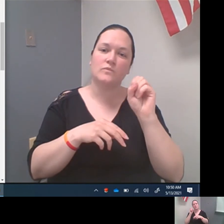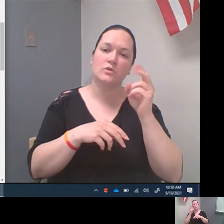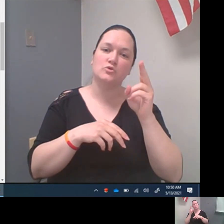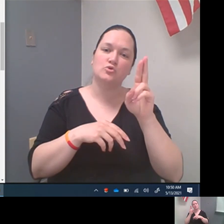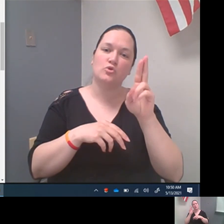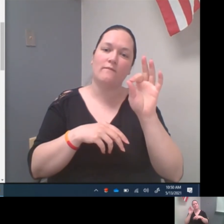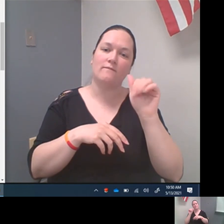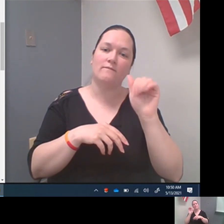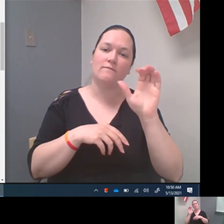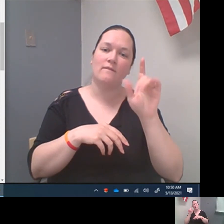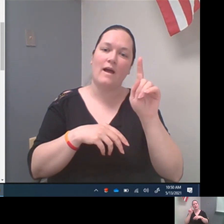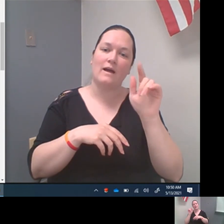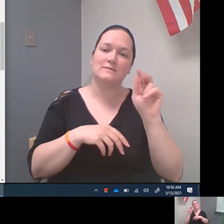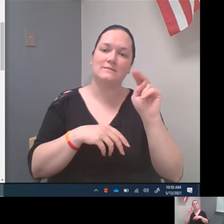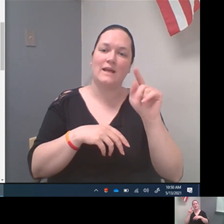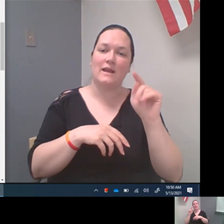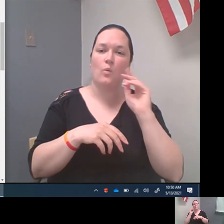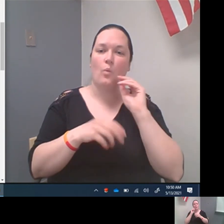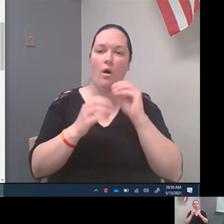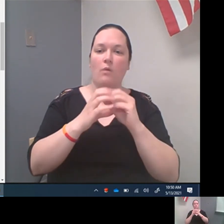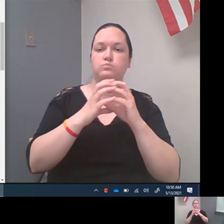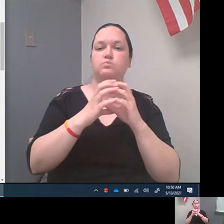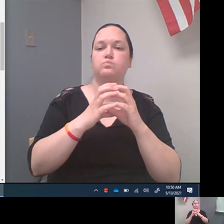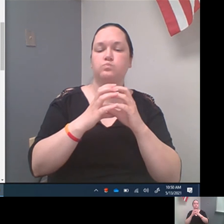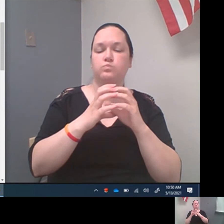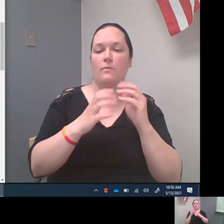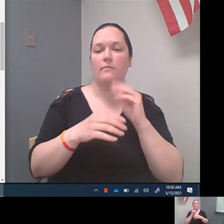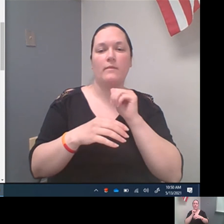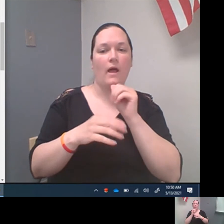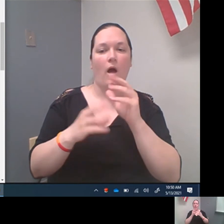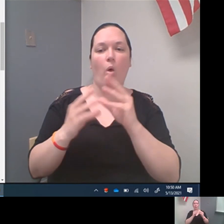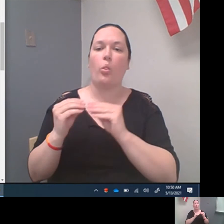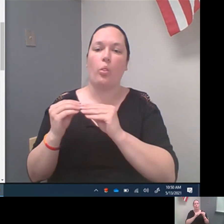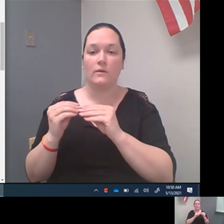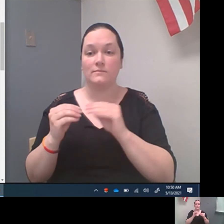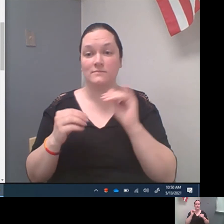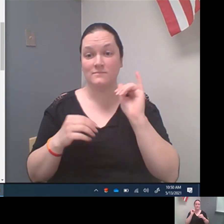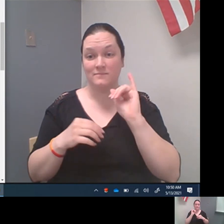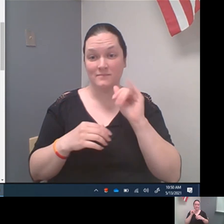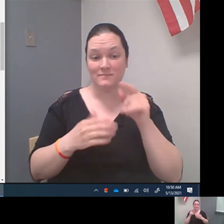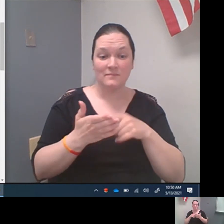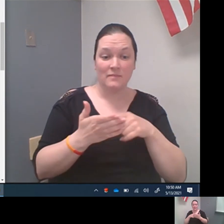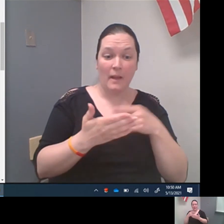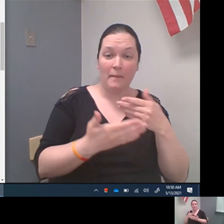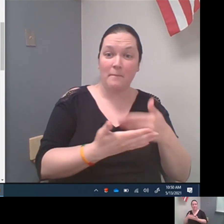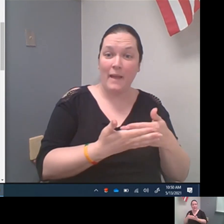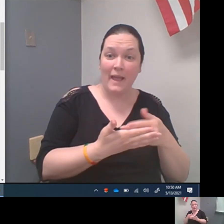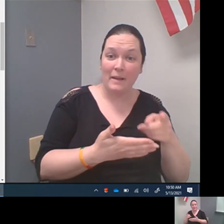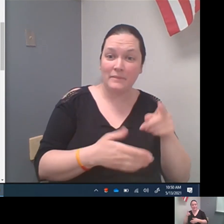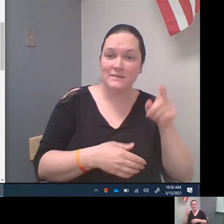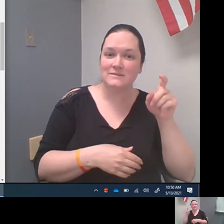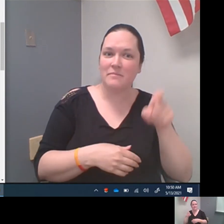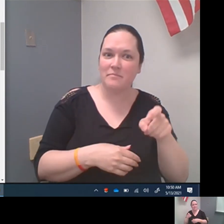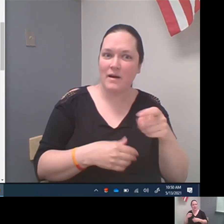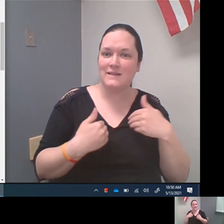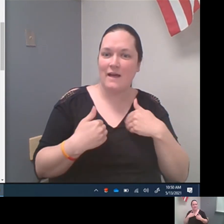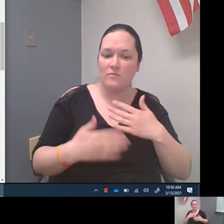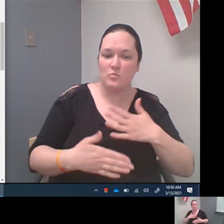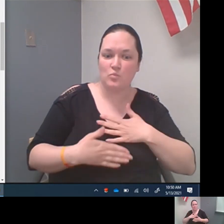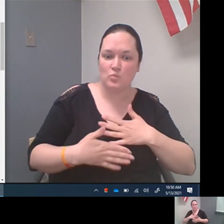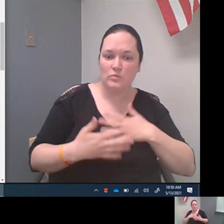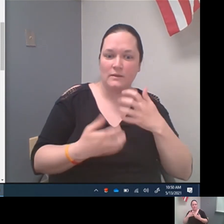on the inside to kind of lubricate it so it doesn't close up. That's one of the reasons why premature babies have to be in a ventilator, because they haven't